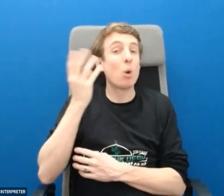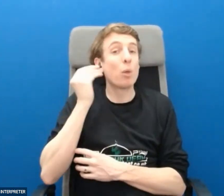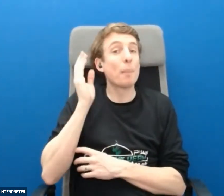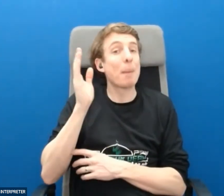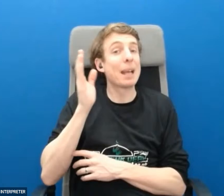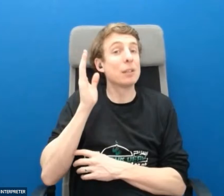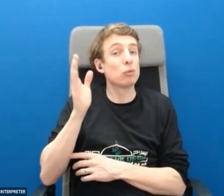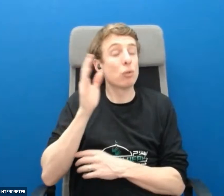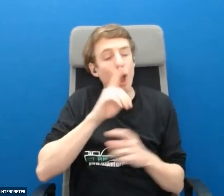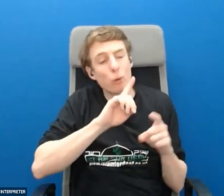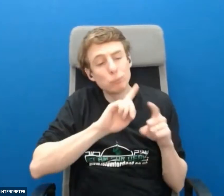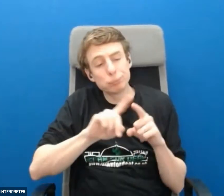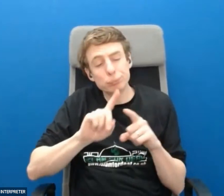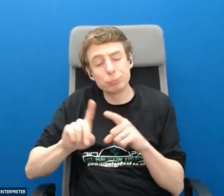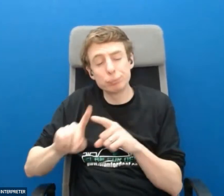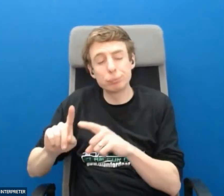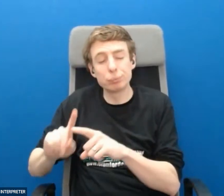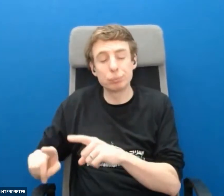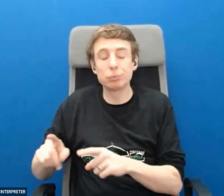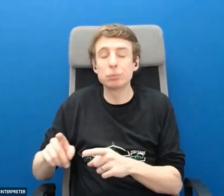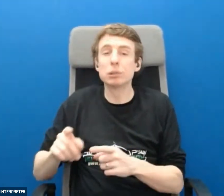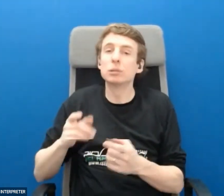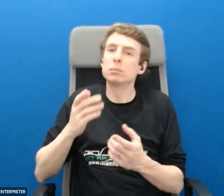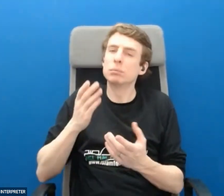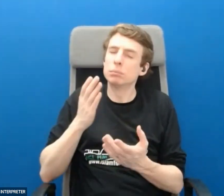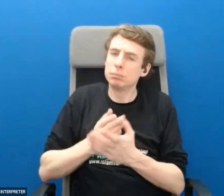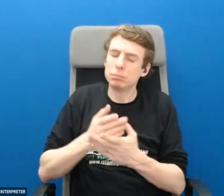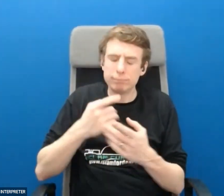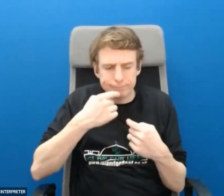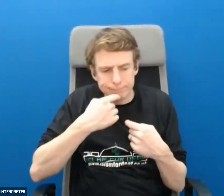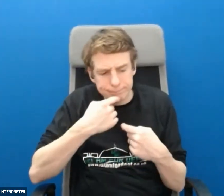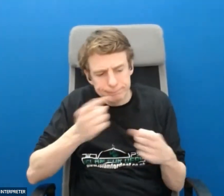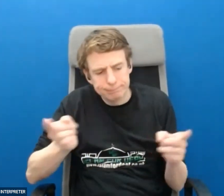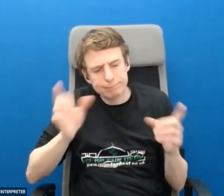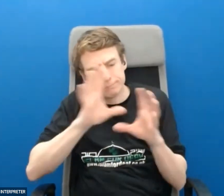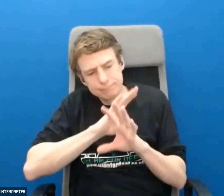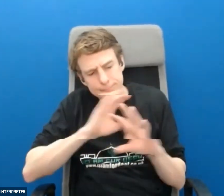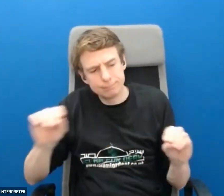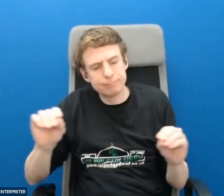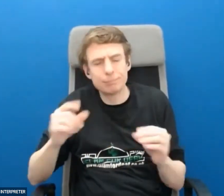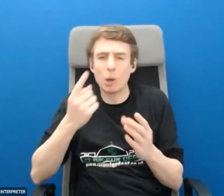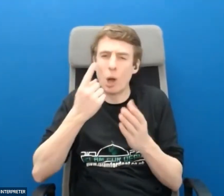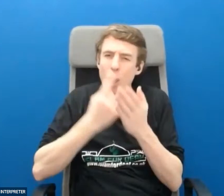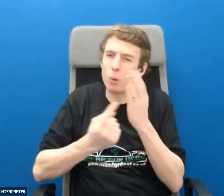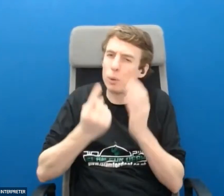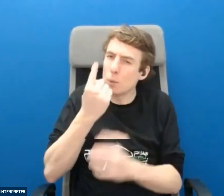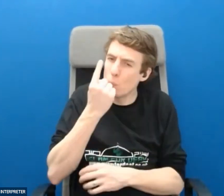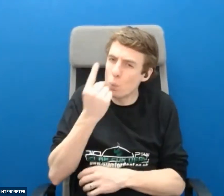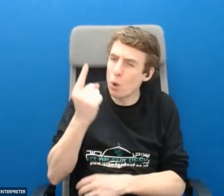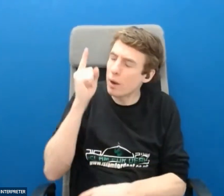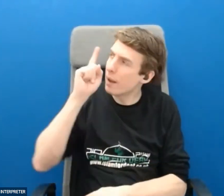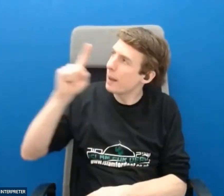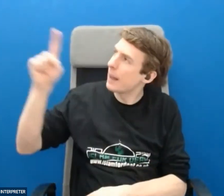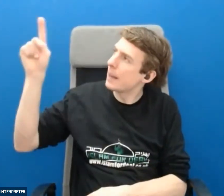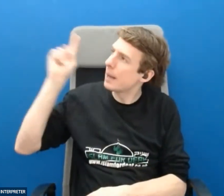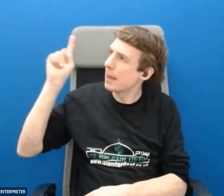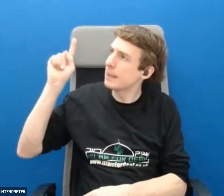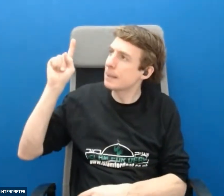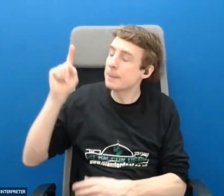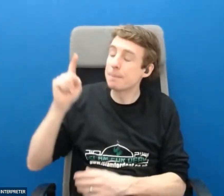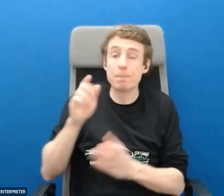so worship me. And that's from the chapter of the Quran, the chapter of the Prophets, and it's verse number